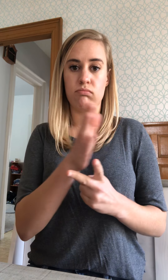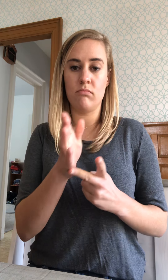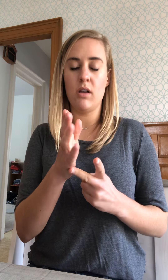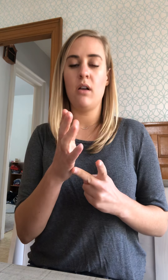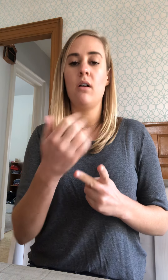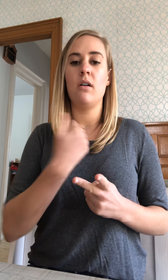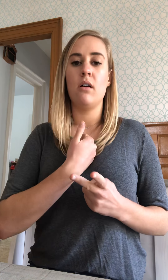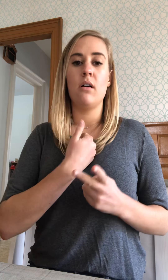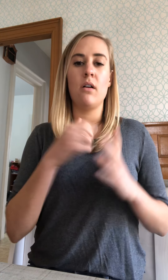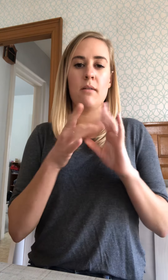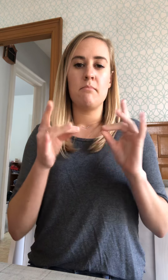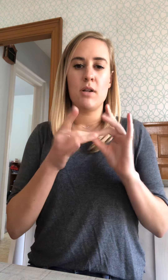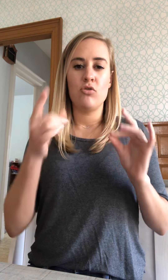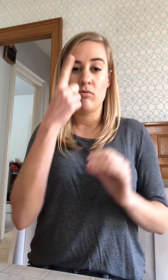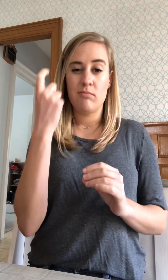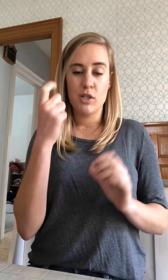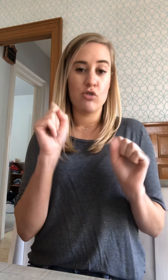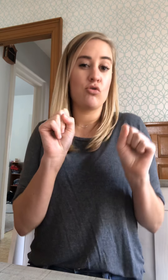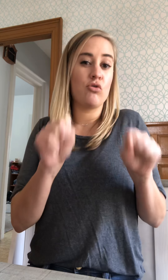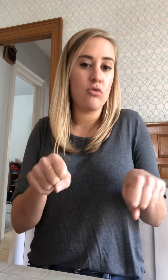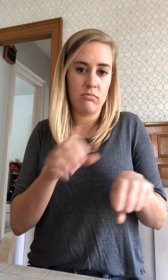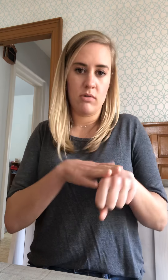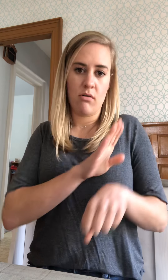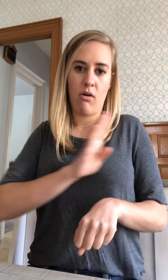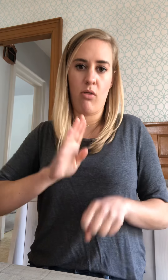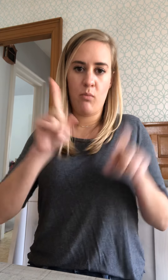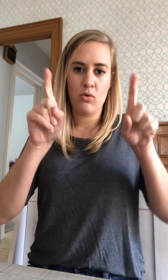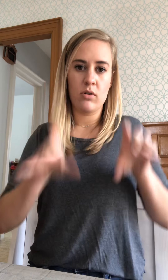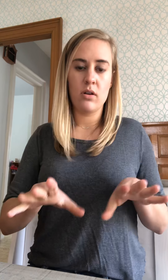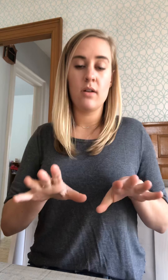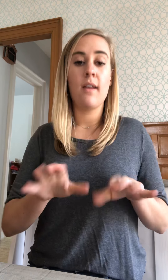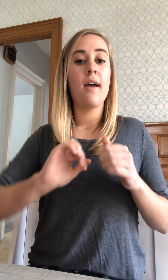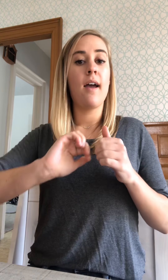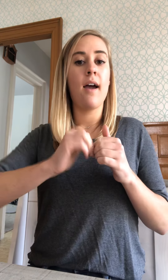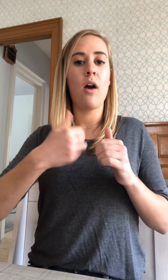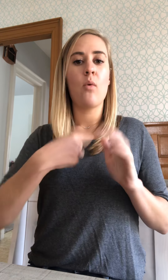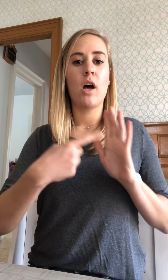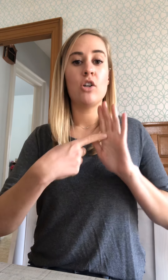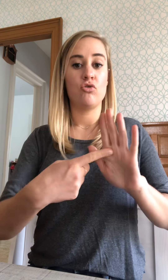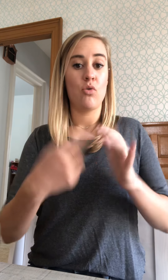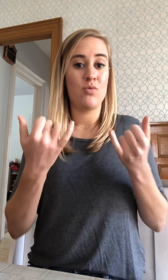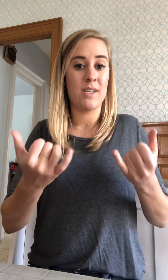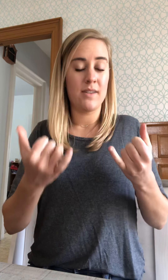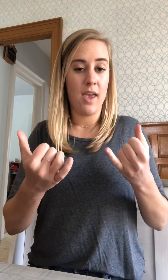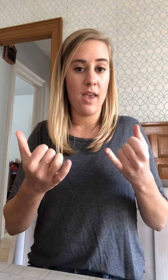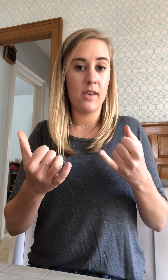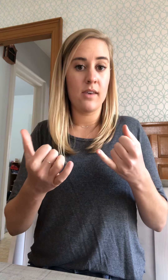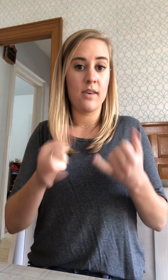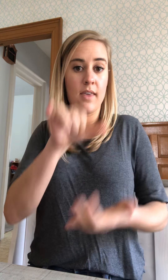this is a potential board question. The way I'm going to show you today is what the generally